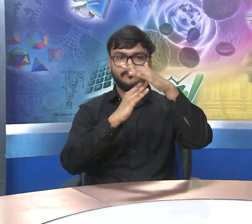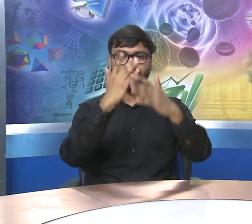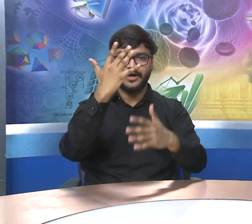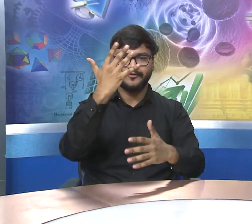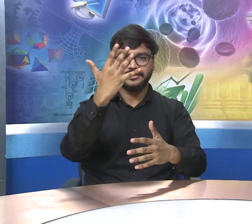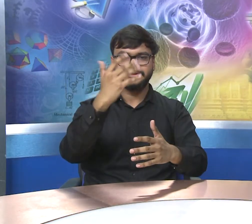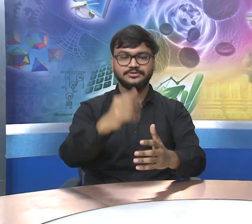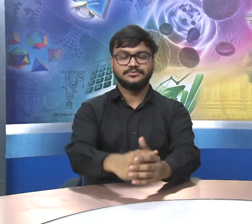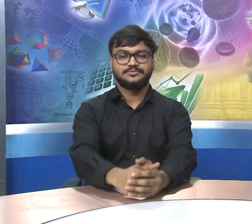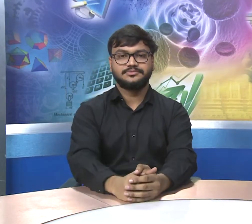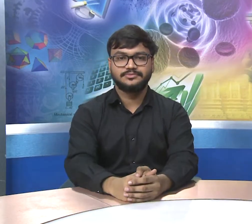Let's take a short break.